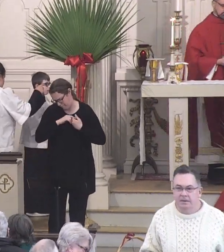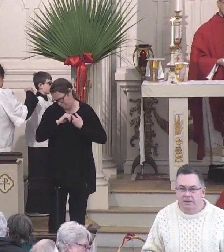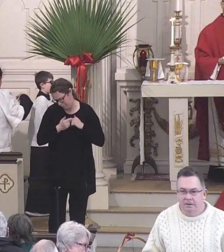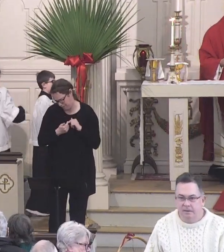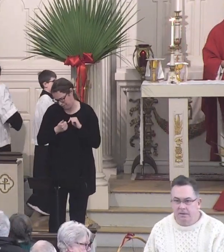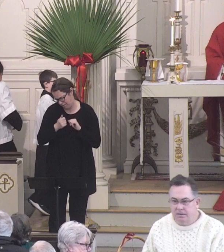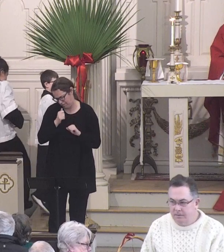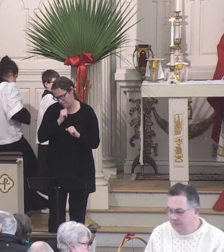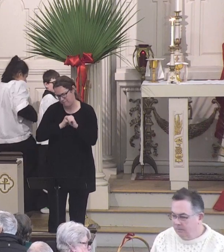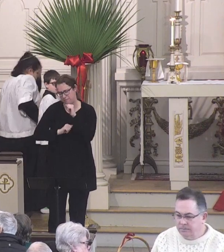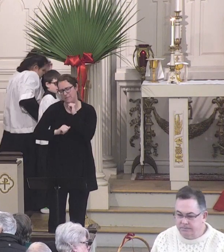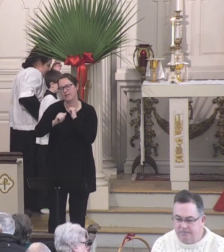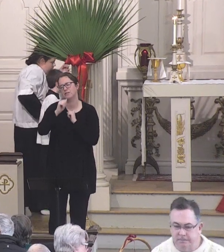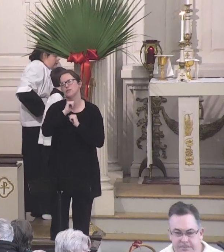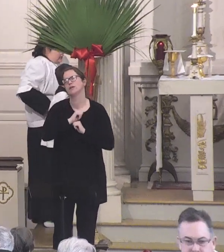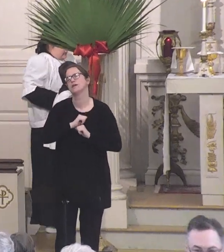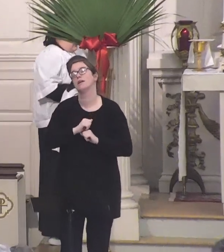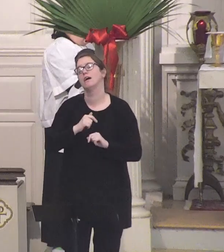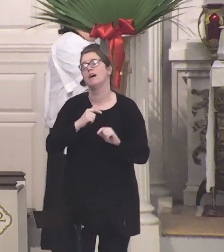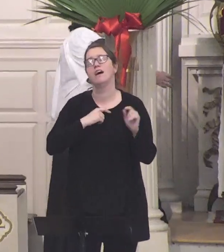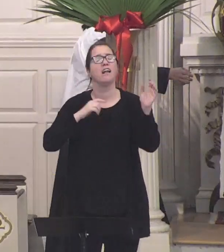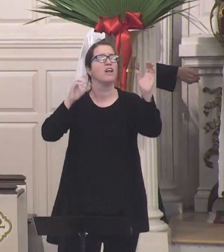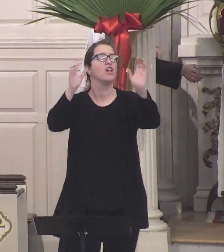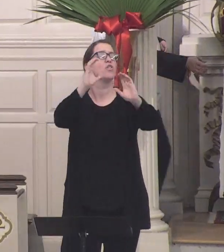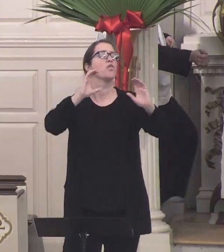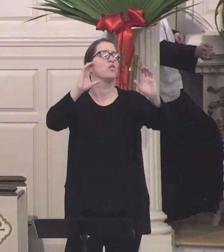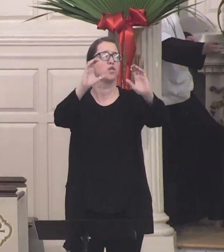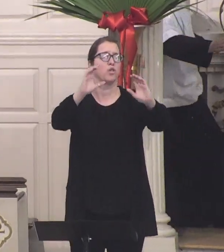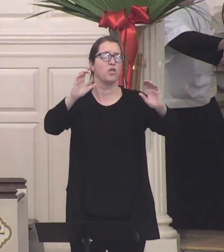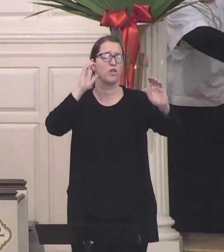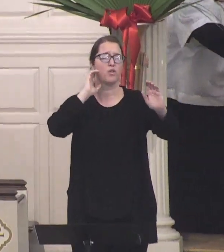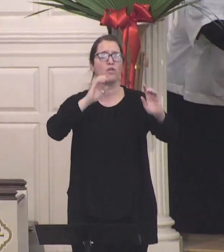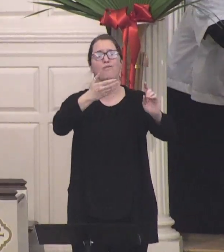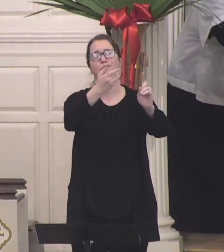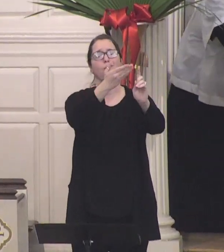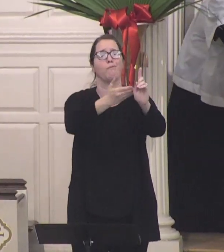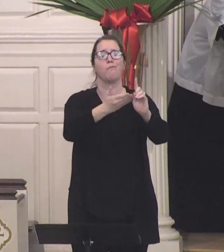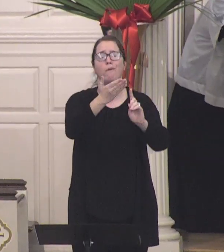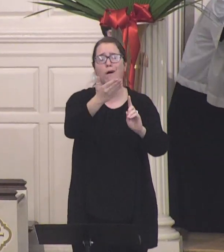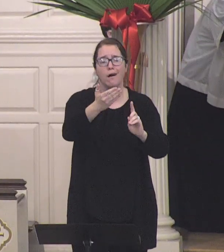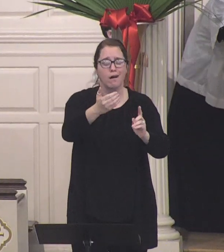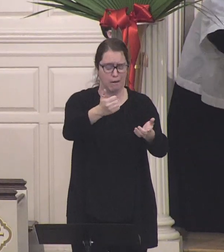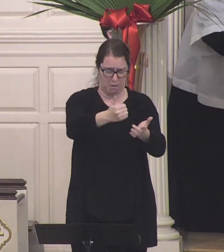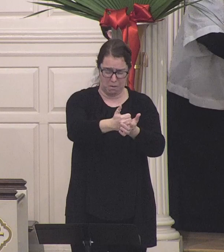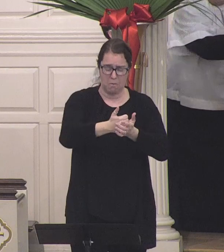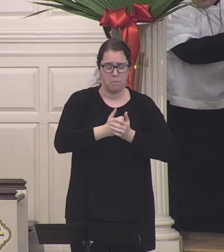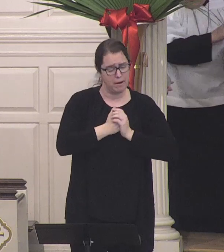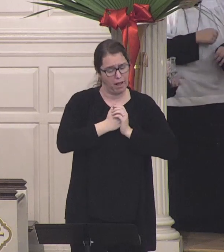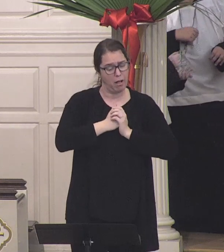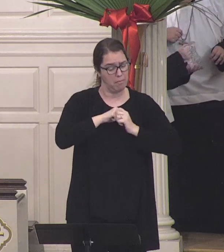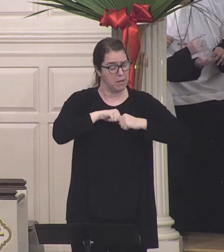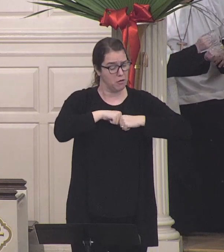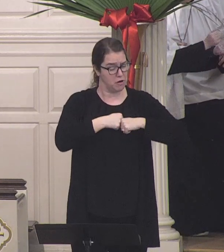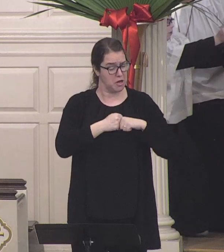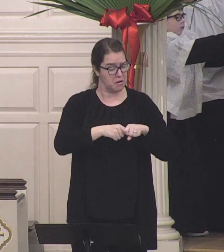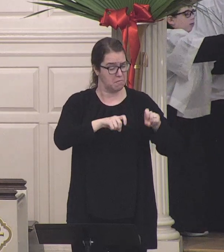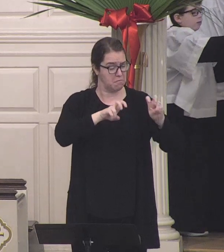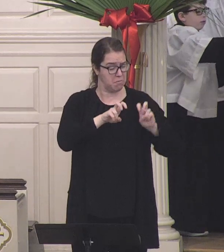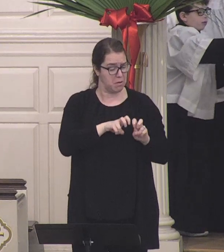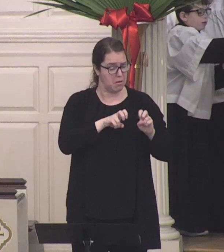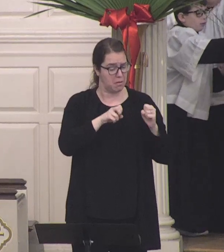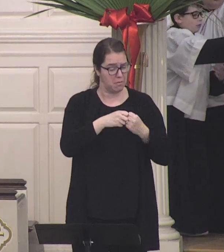affliction, and I looked for one who would grieve with me,